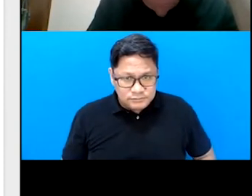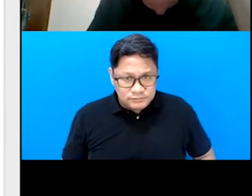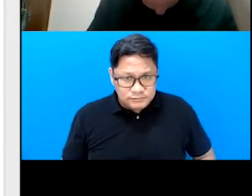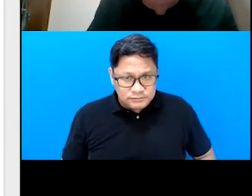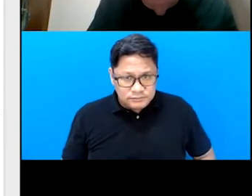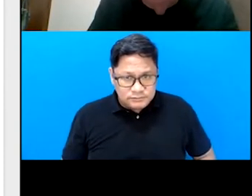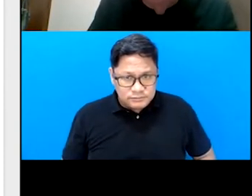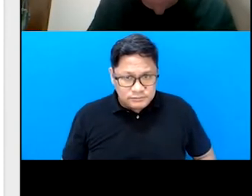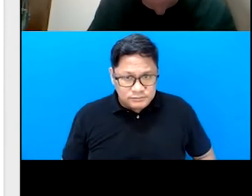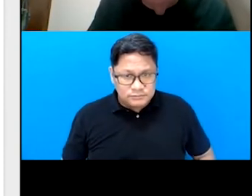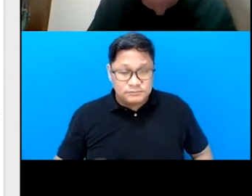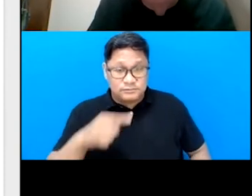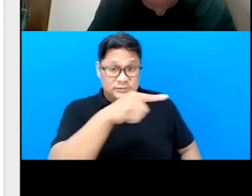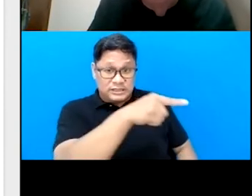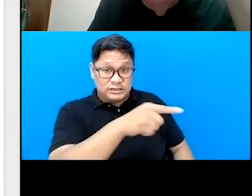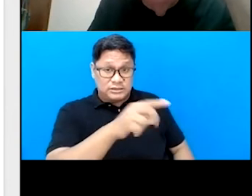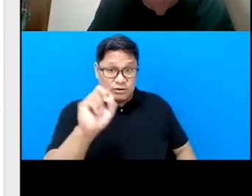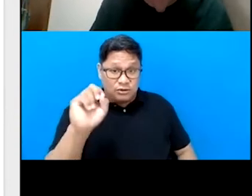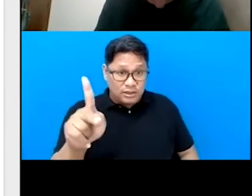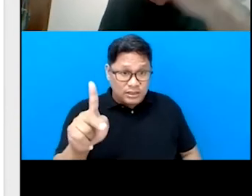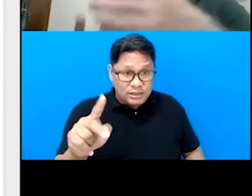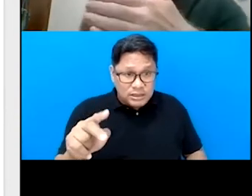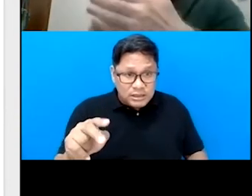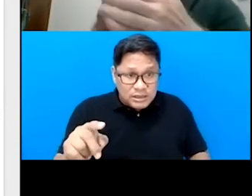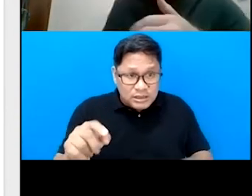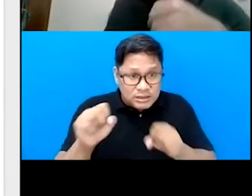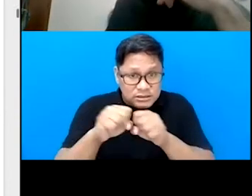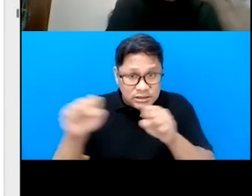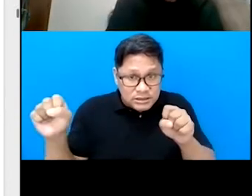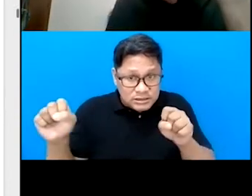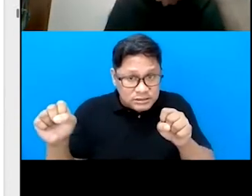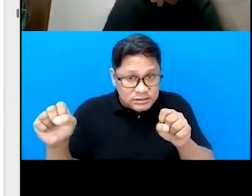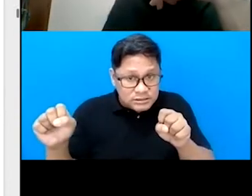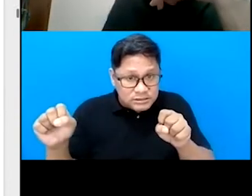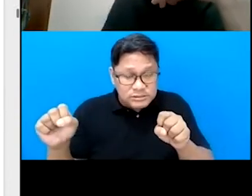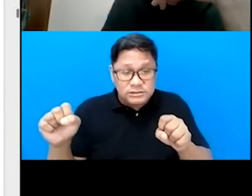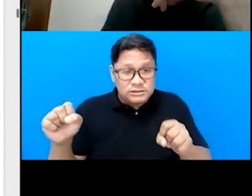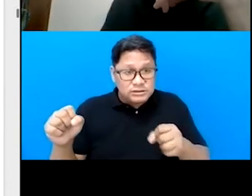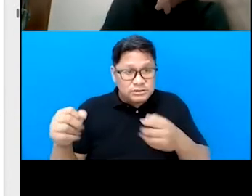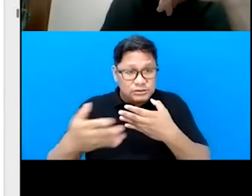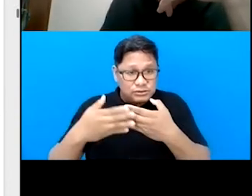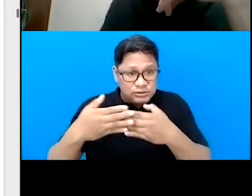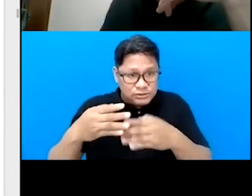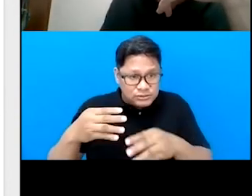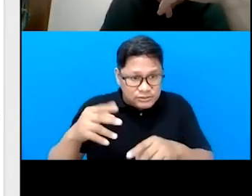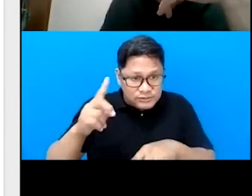So this is okay, the sentence, you, close friend, man, woman.